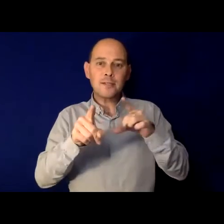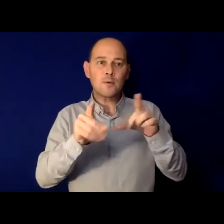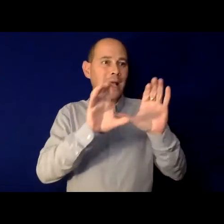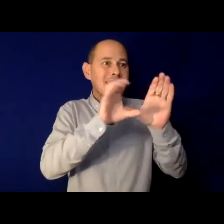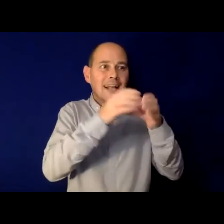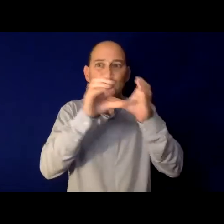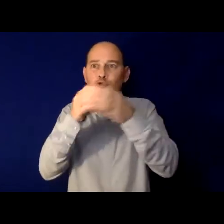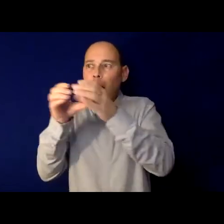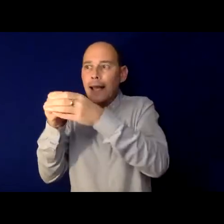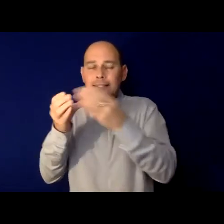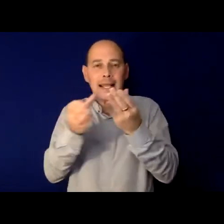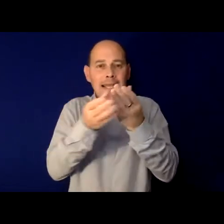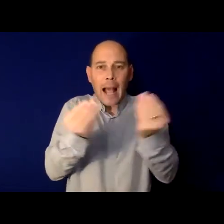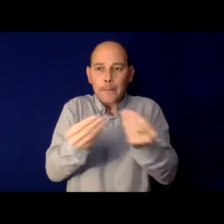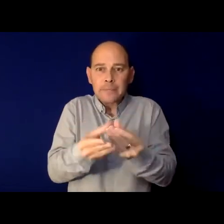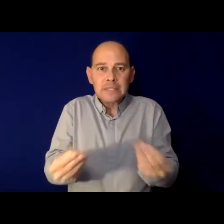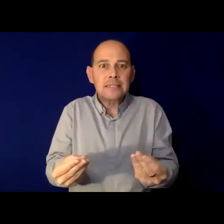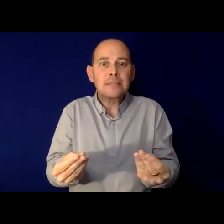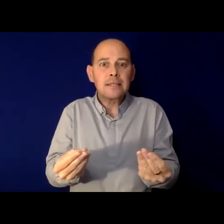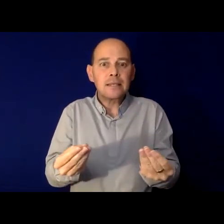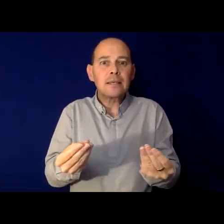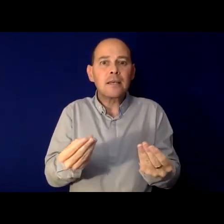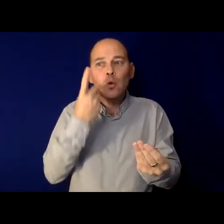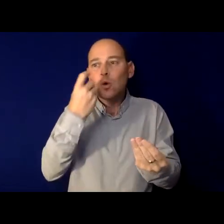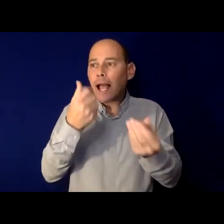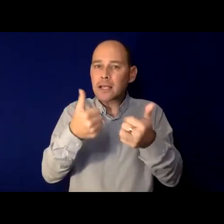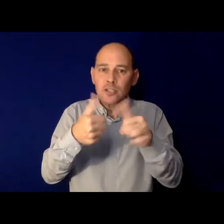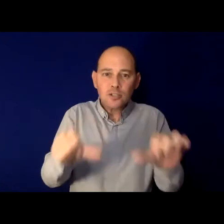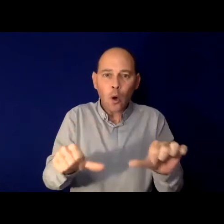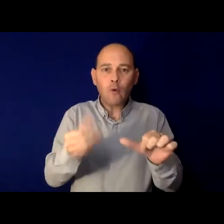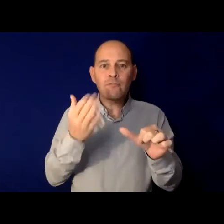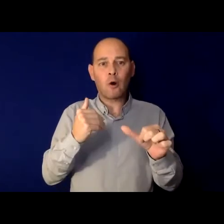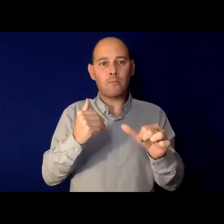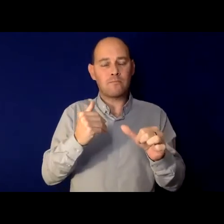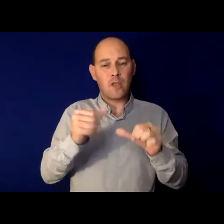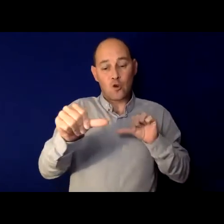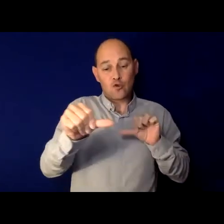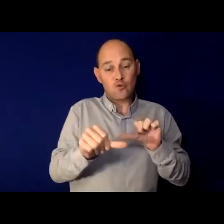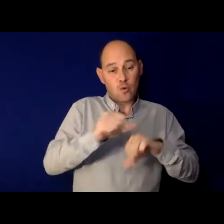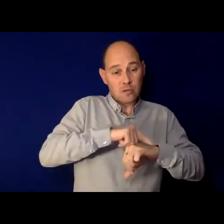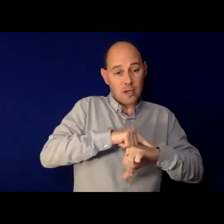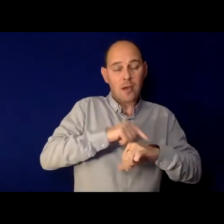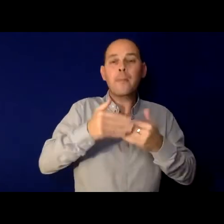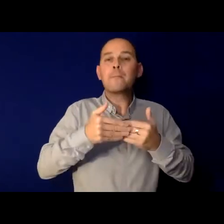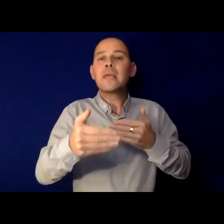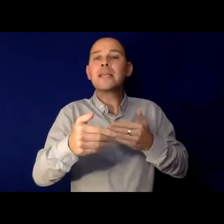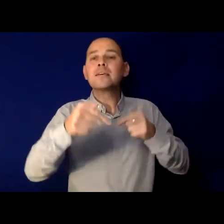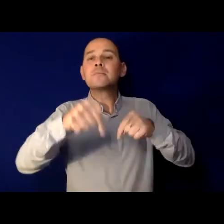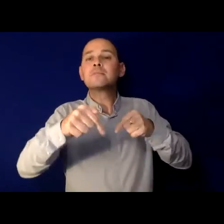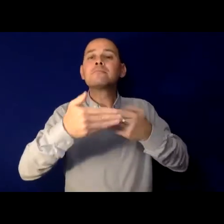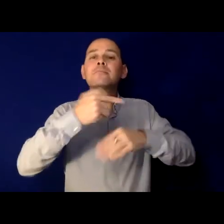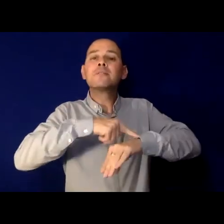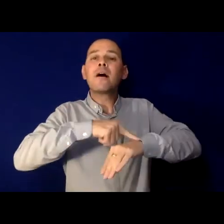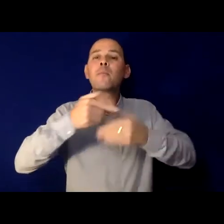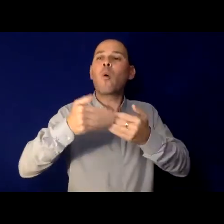categorize gaps which should be solved by short term, mid term, and long term. I hope